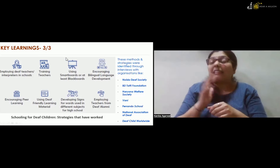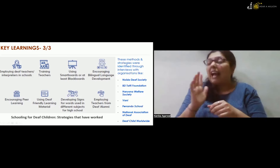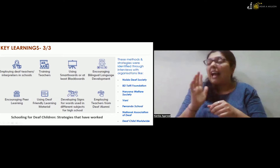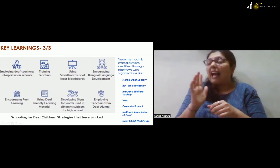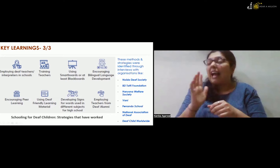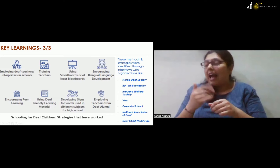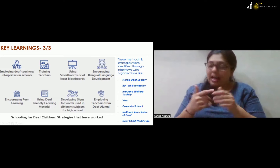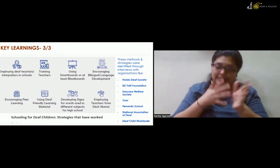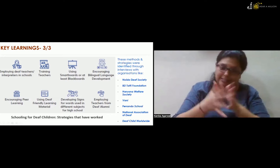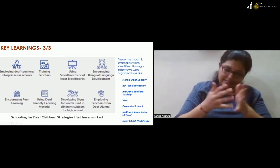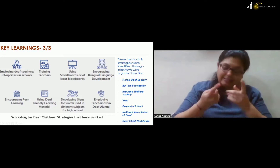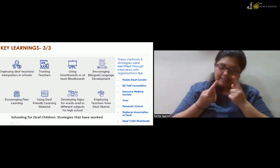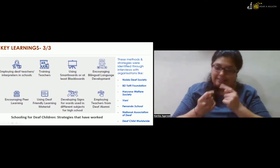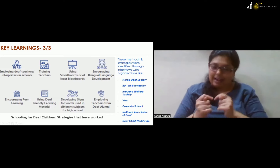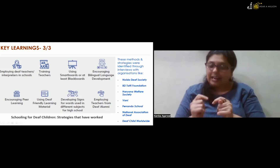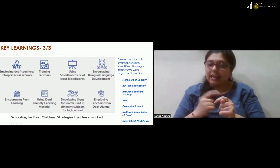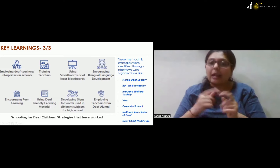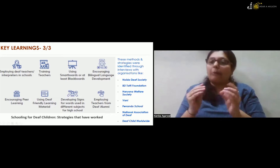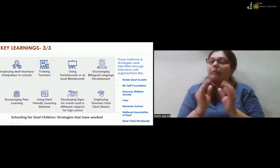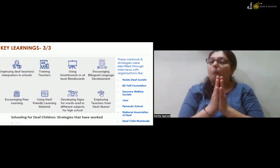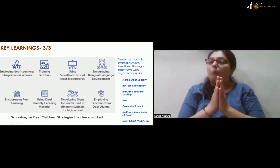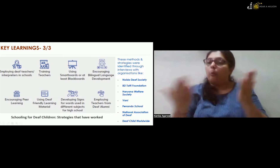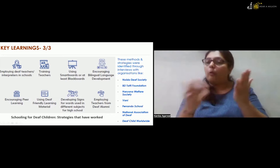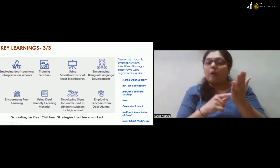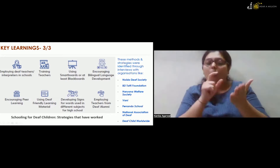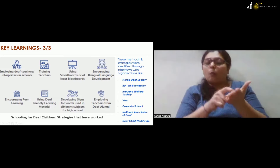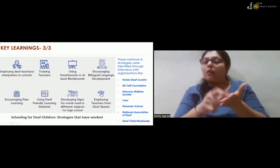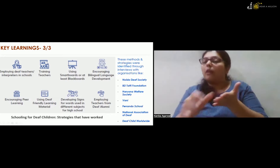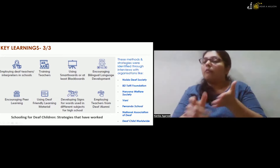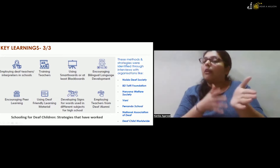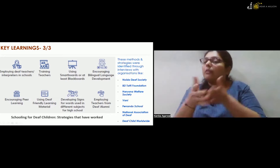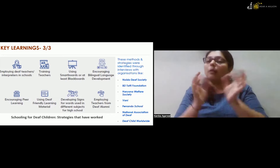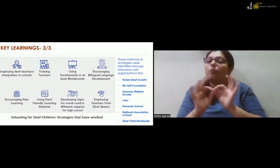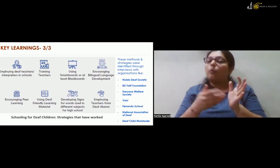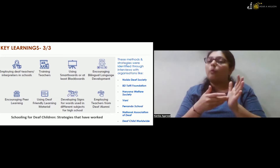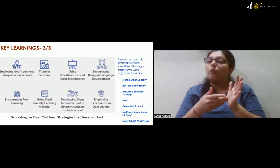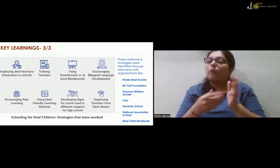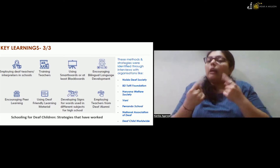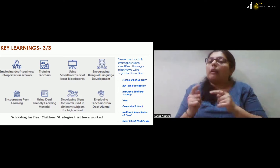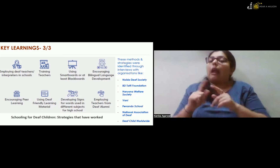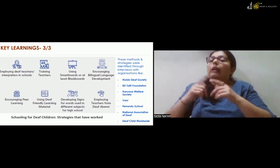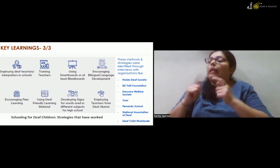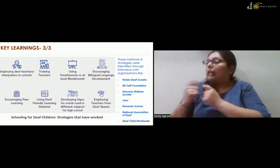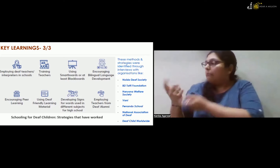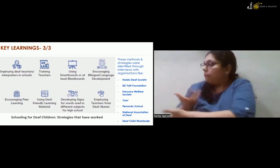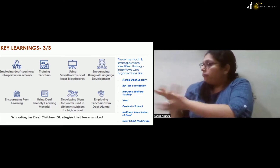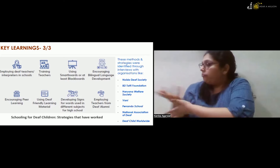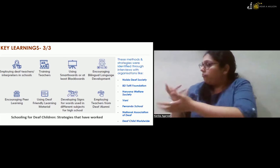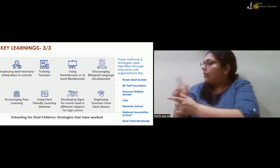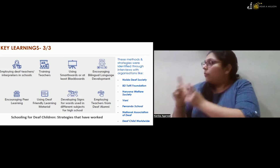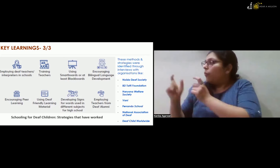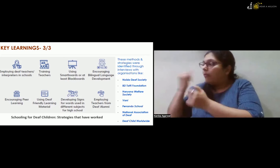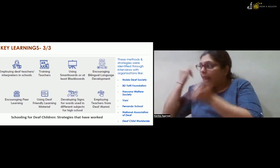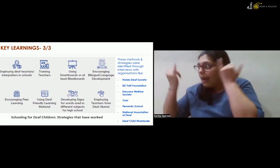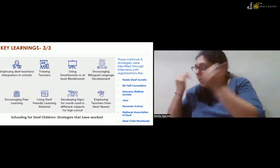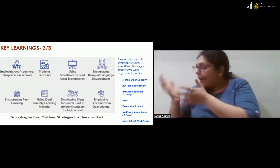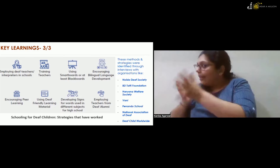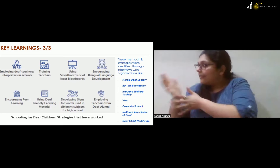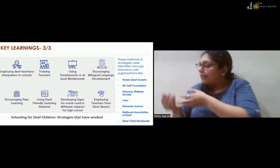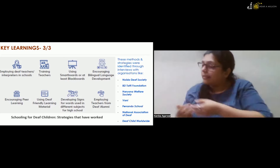So they had very short answers that we make it visual, we try to sign, we try to, but there were also challenges